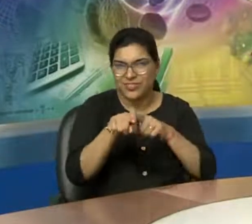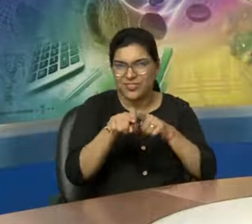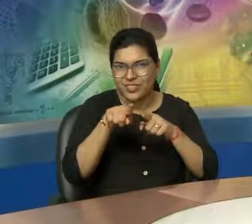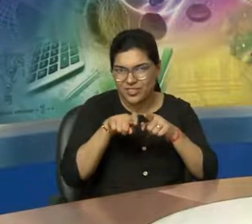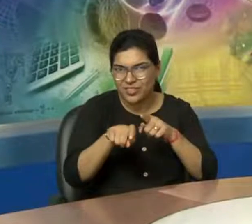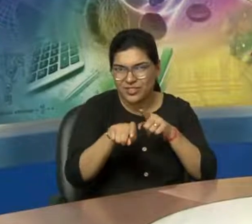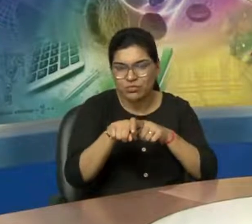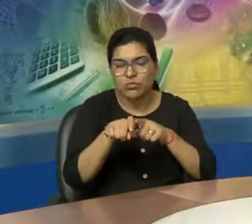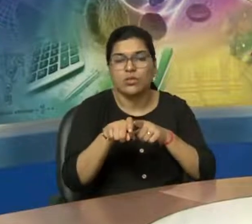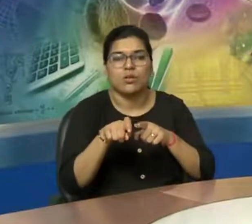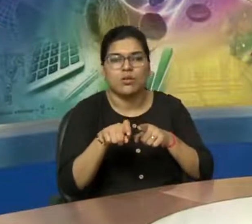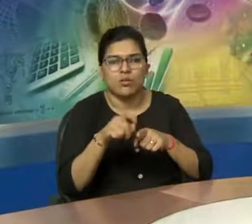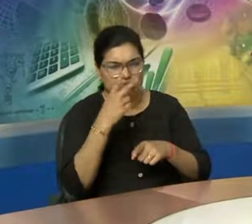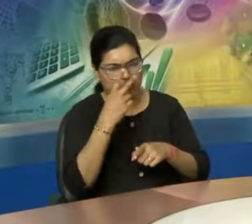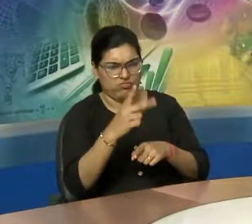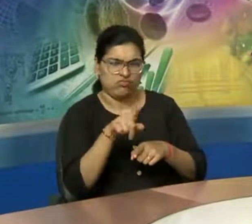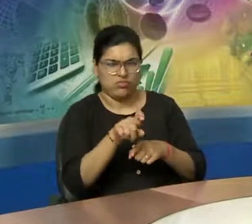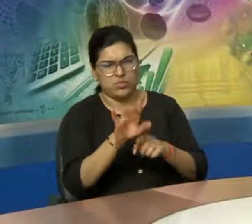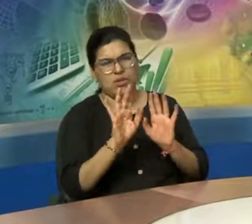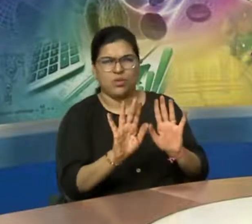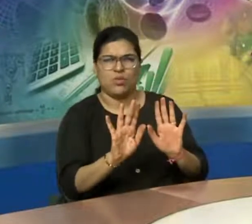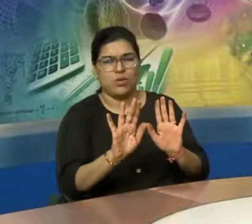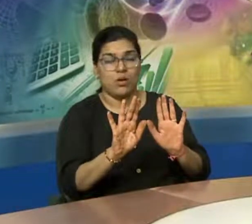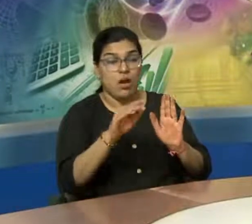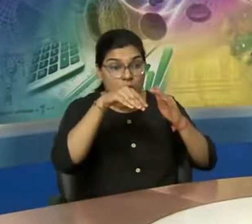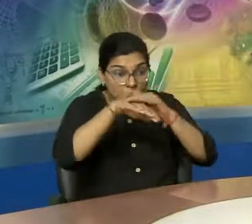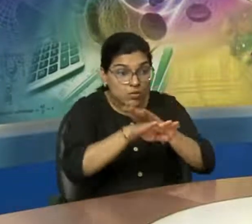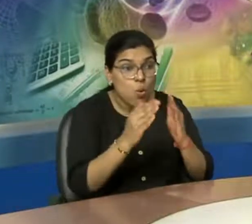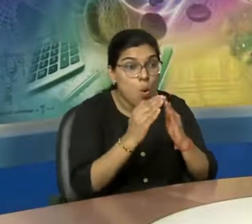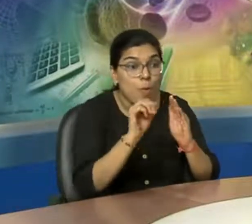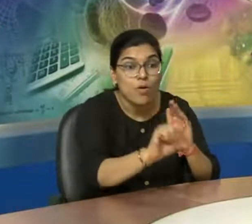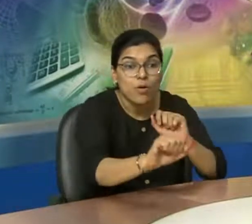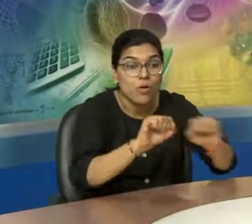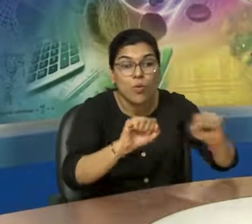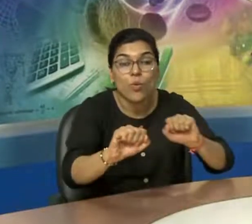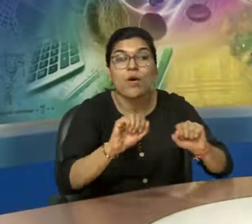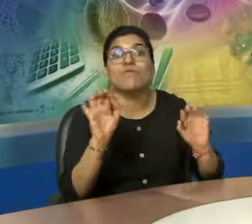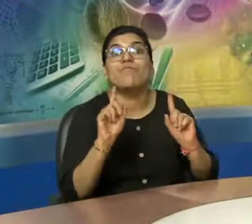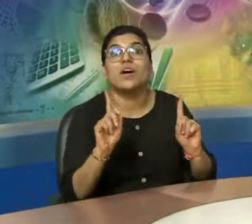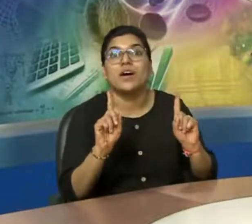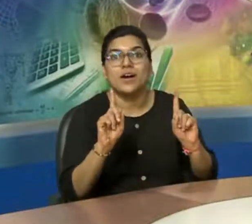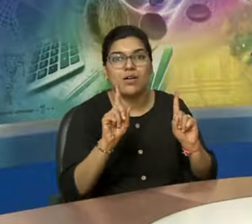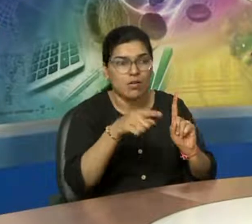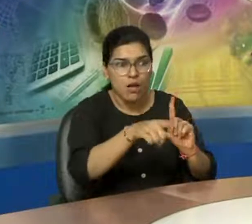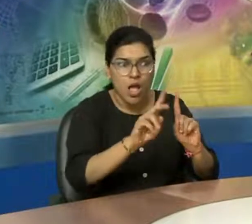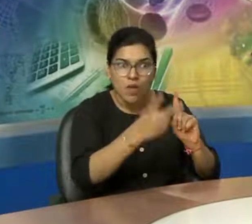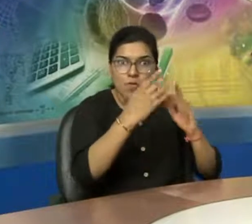The functional characteristics of a species in its habitat